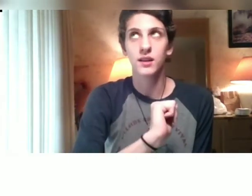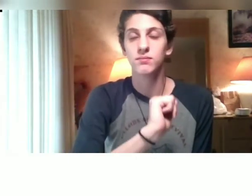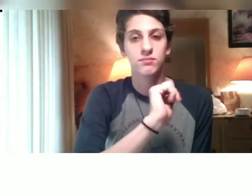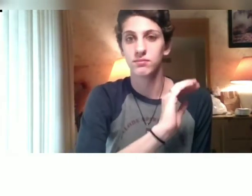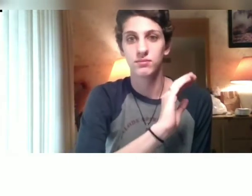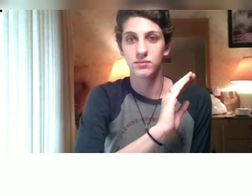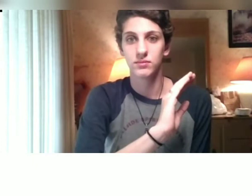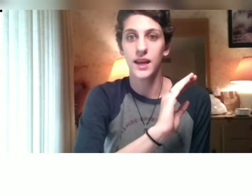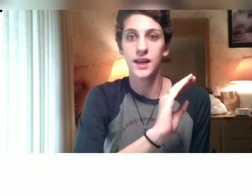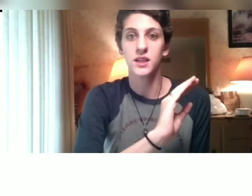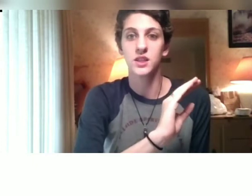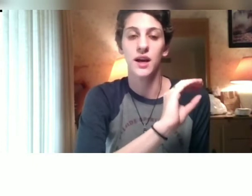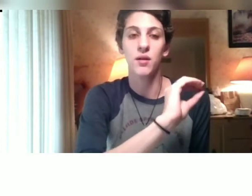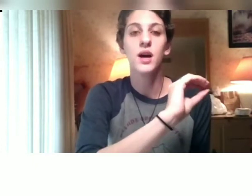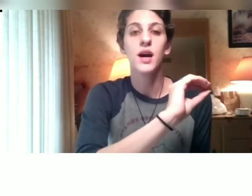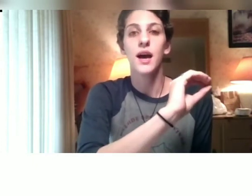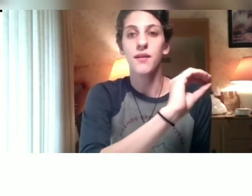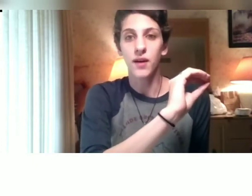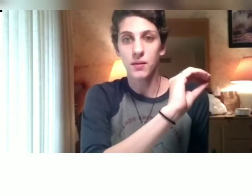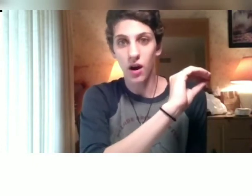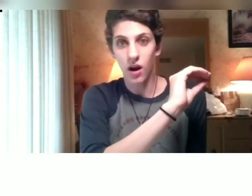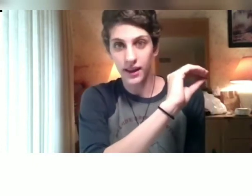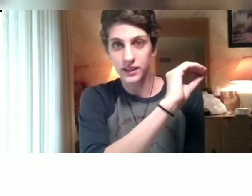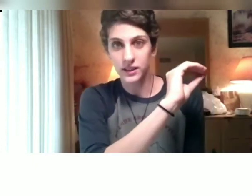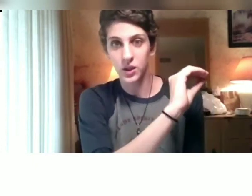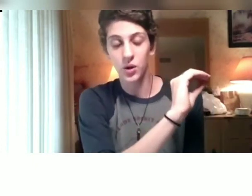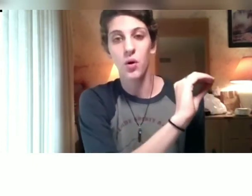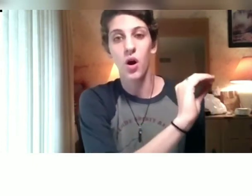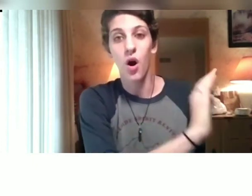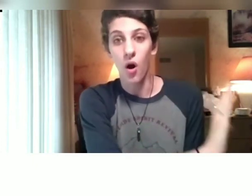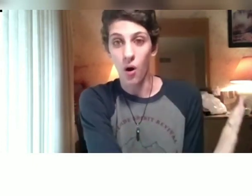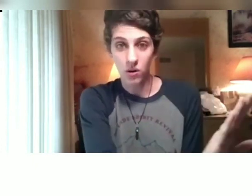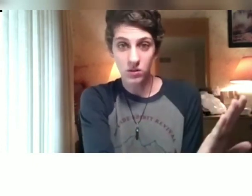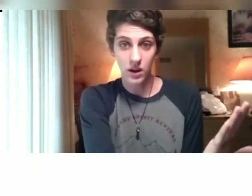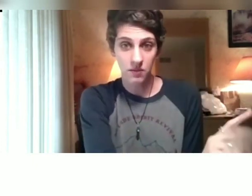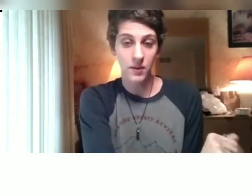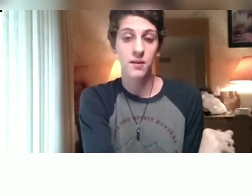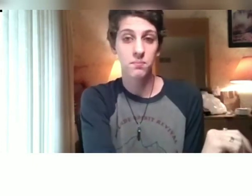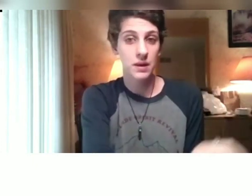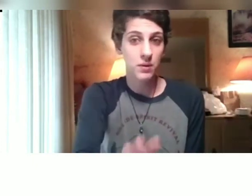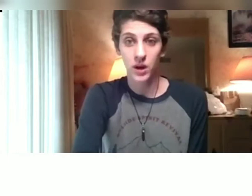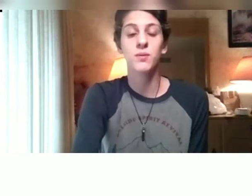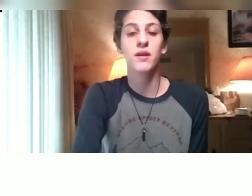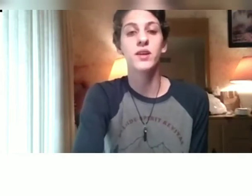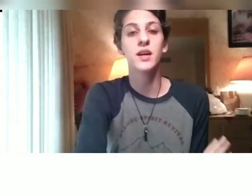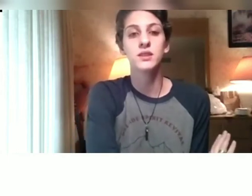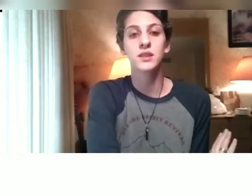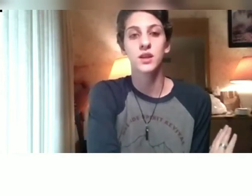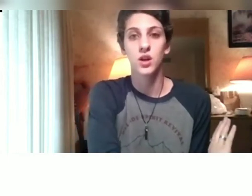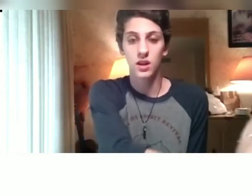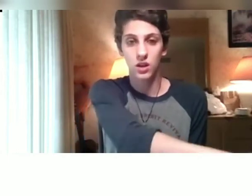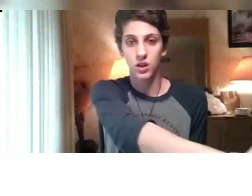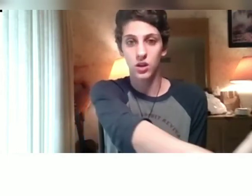talking, can't English now. If I'm talking to all of my people watching my